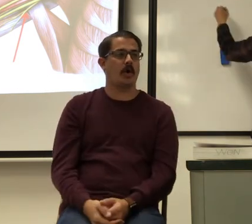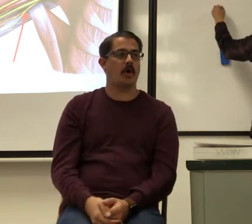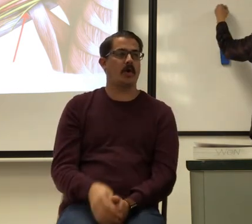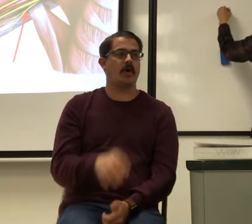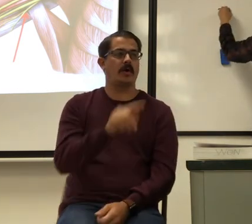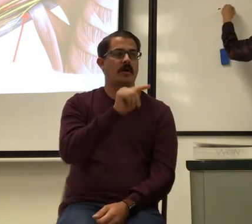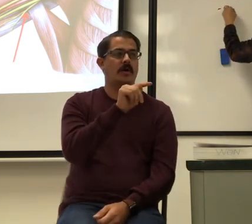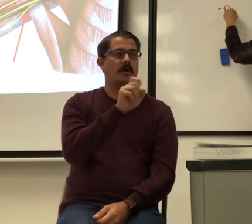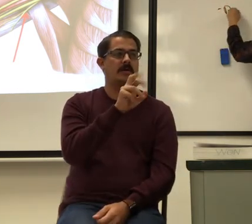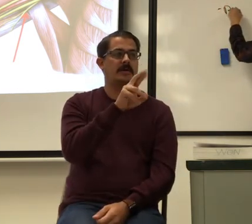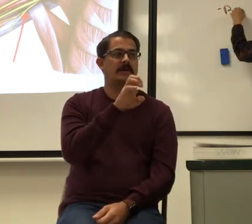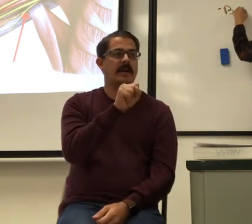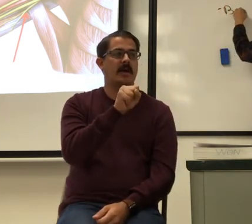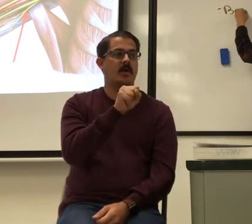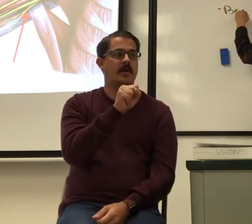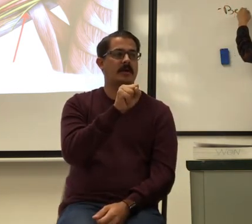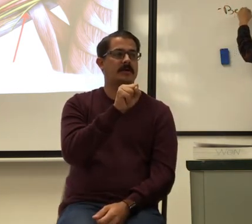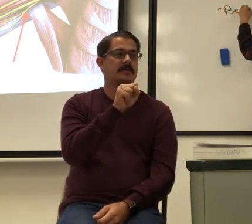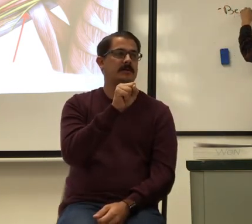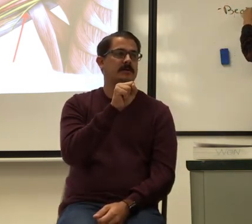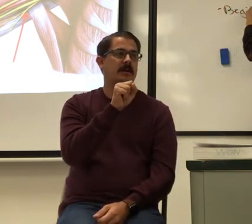major.